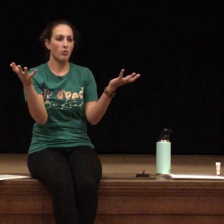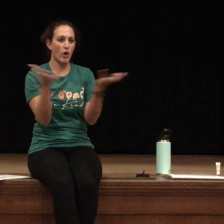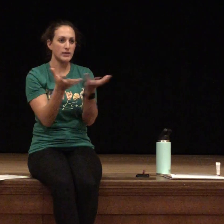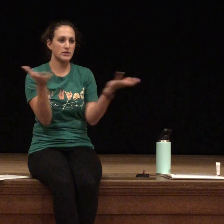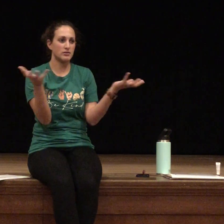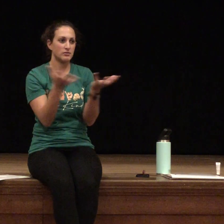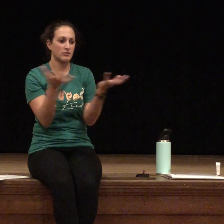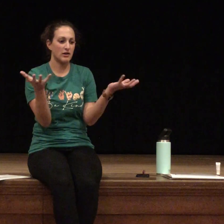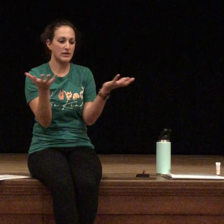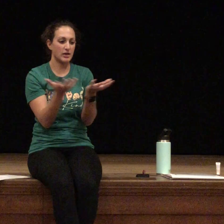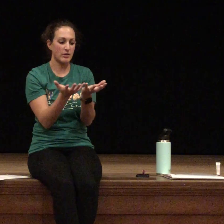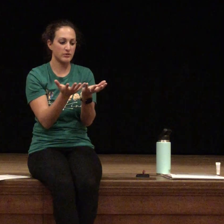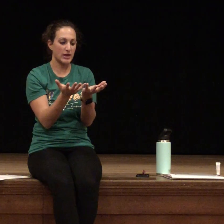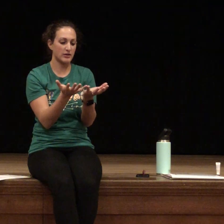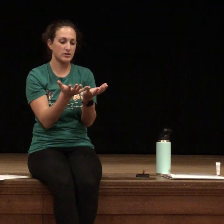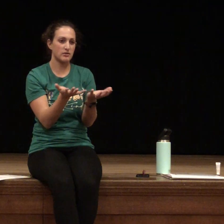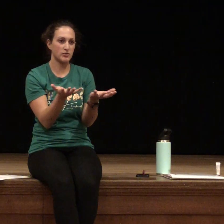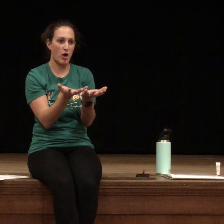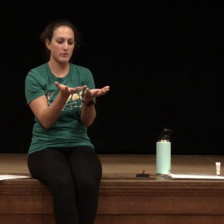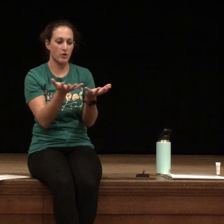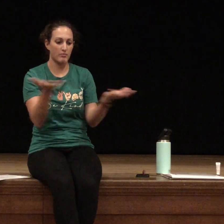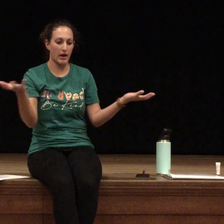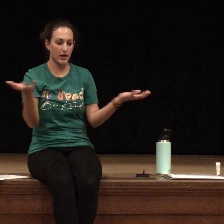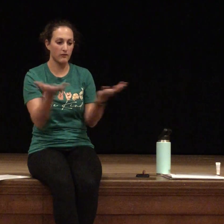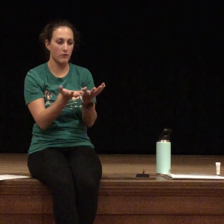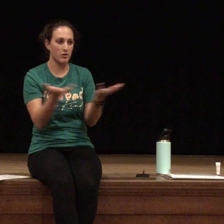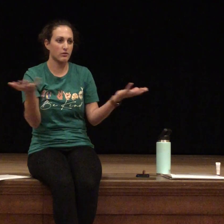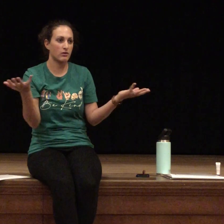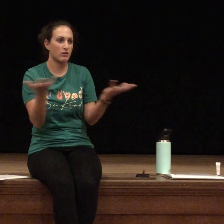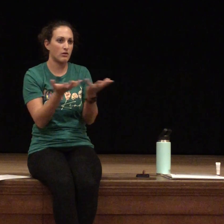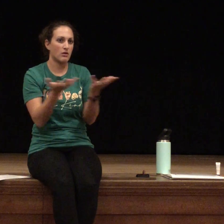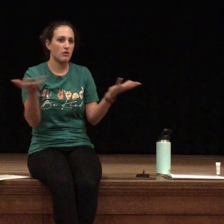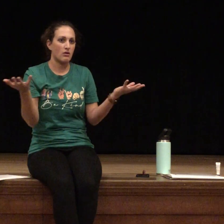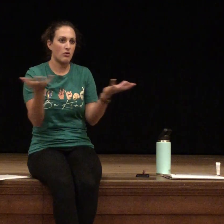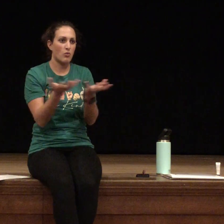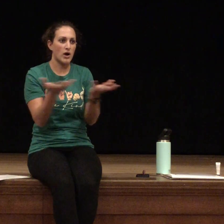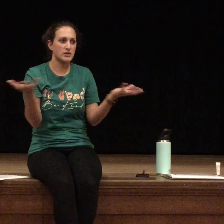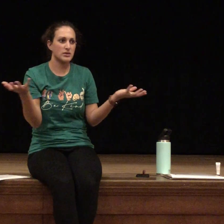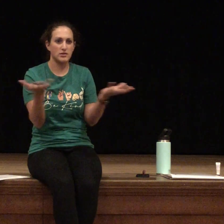What is going to be those hands, those palms going back and forth. What?